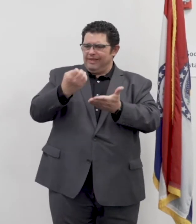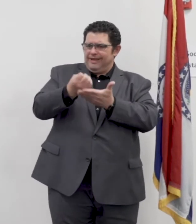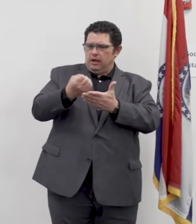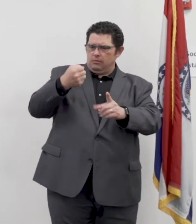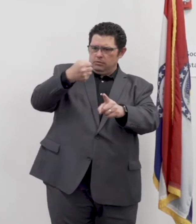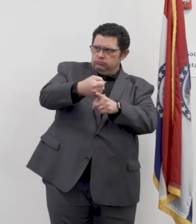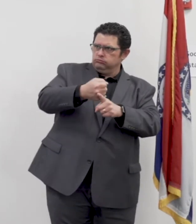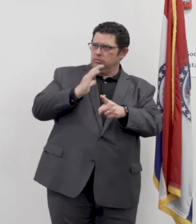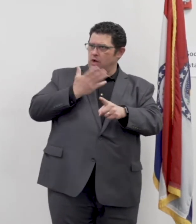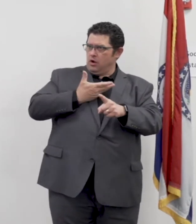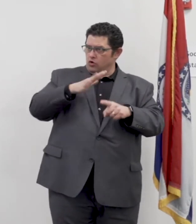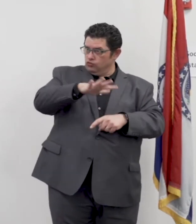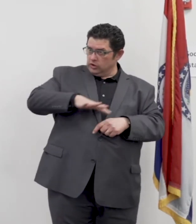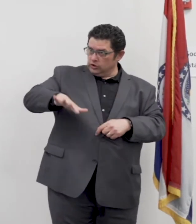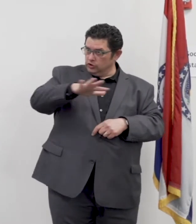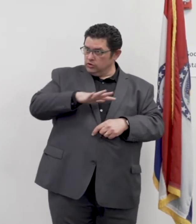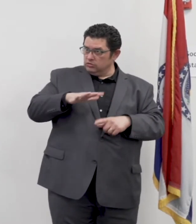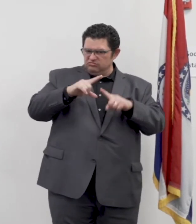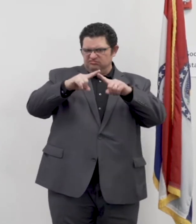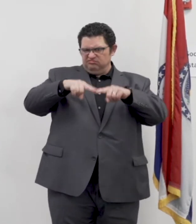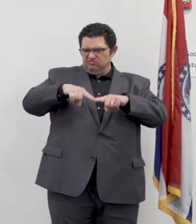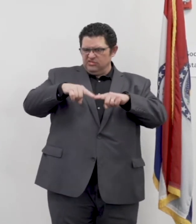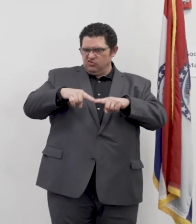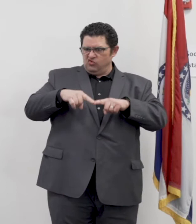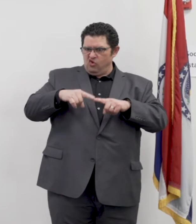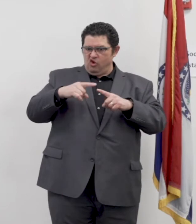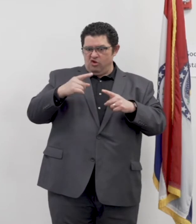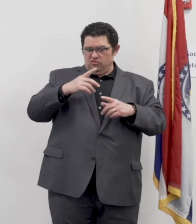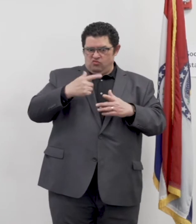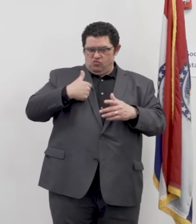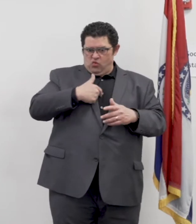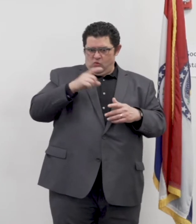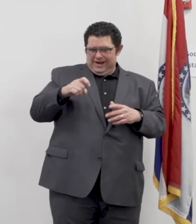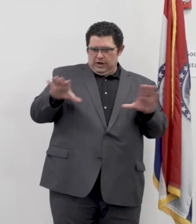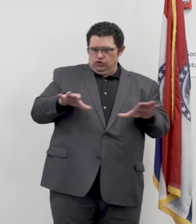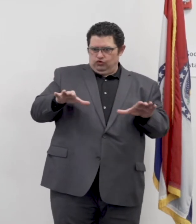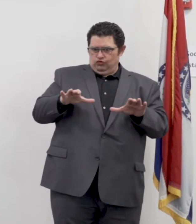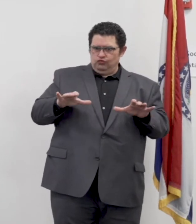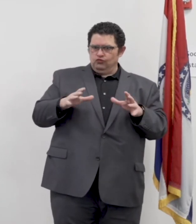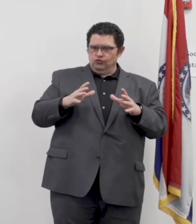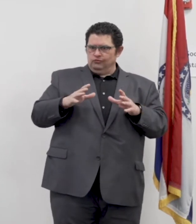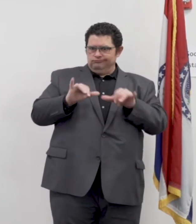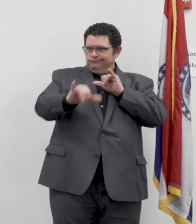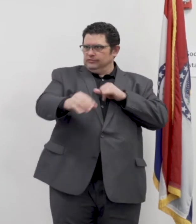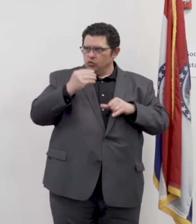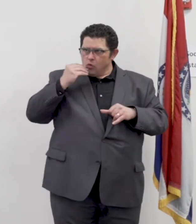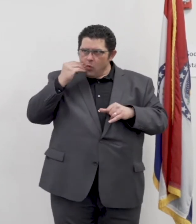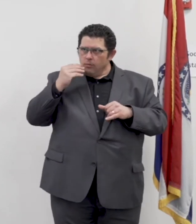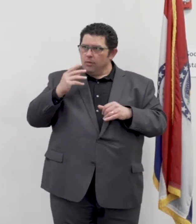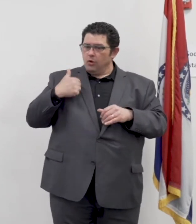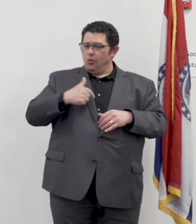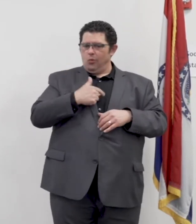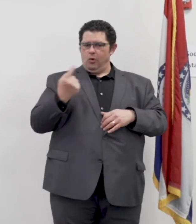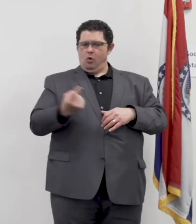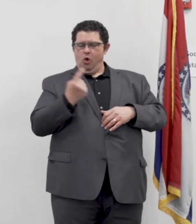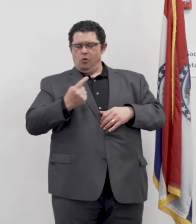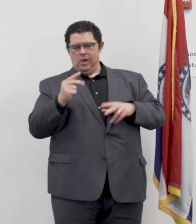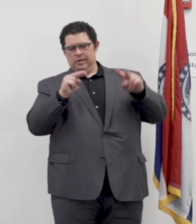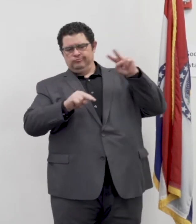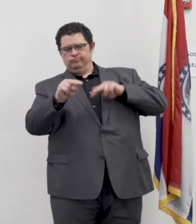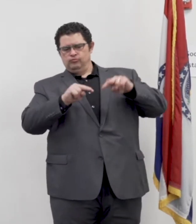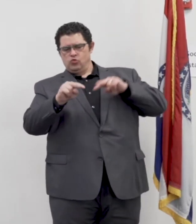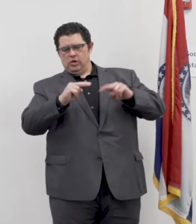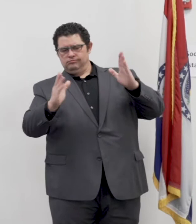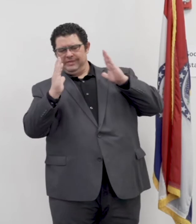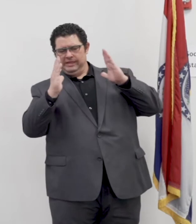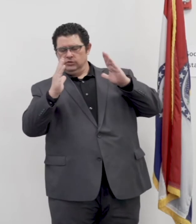on our region has been due to these measures that we had to initiate to save lives. And we always had an eye on the economic impact. We're watching it